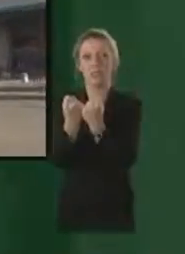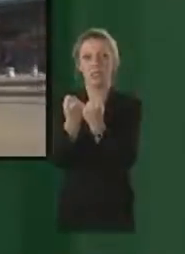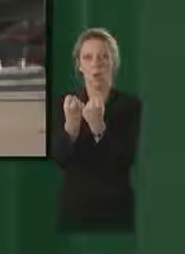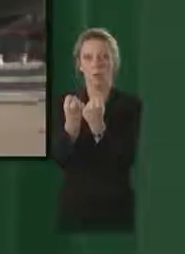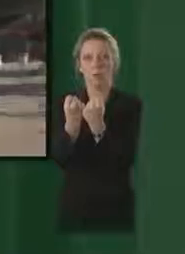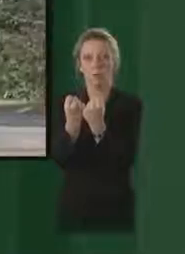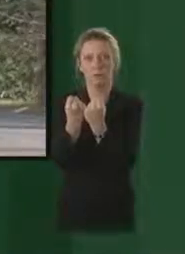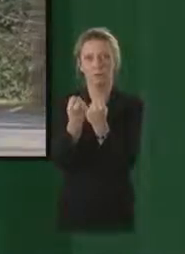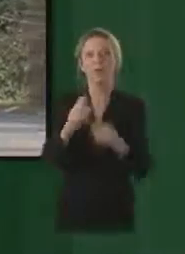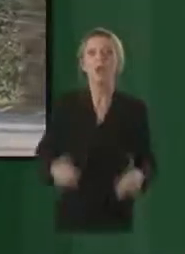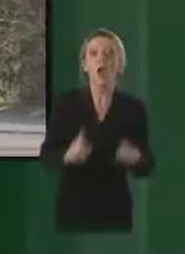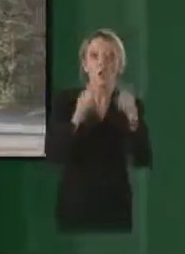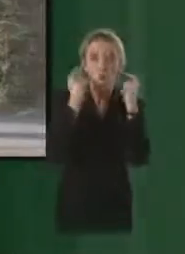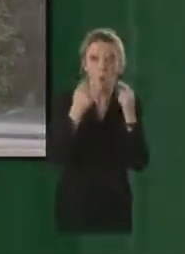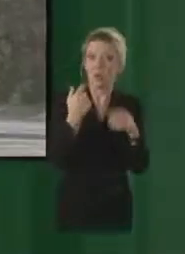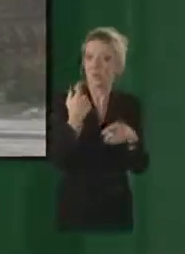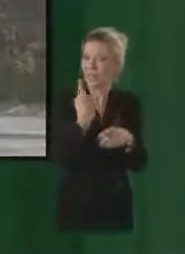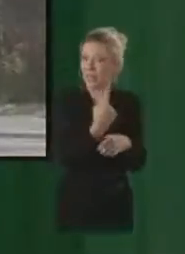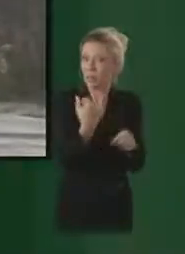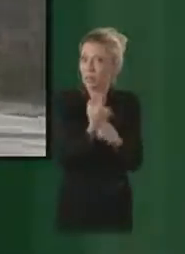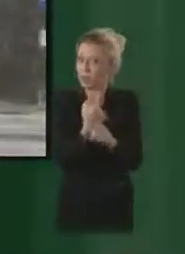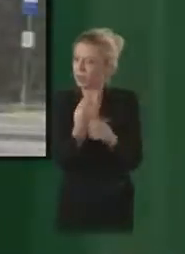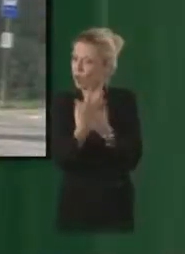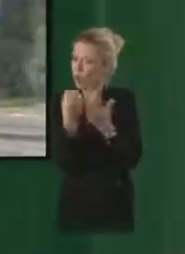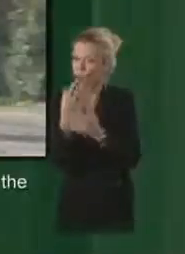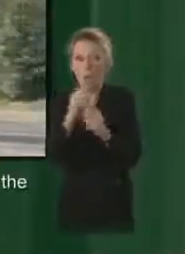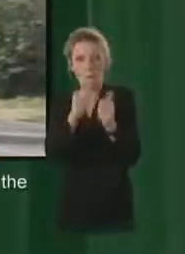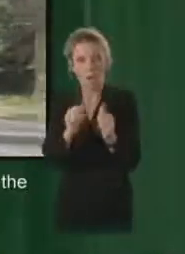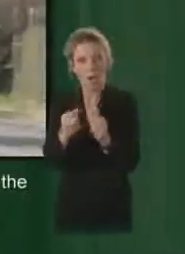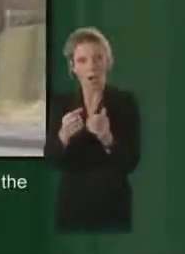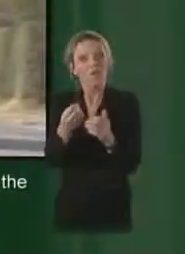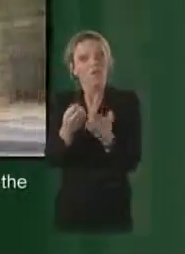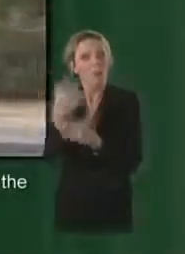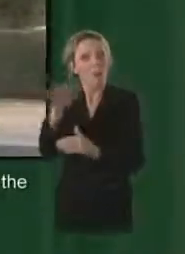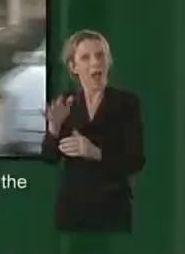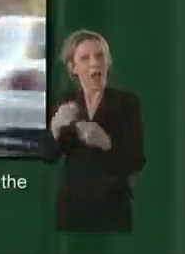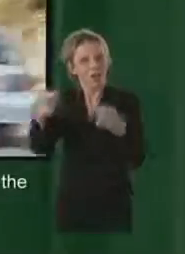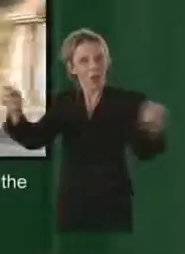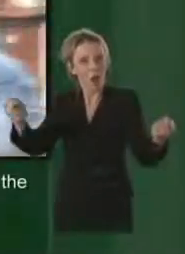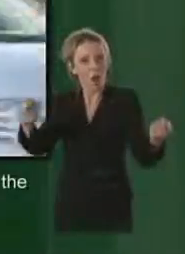While Toyota opens up new markets with other models, the Avensis remains the flagship in Europe.